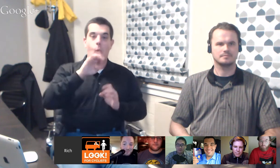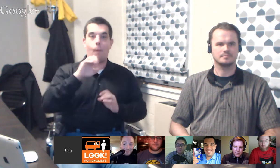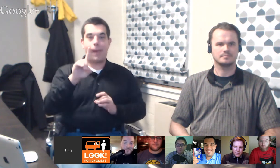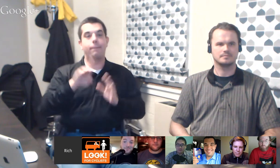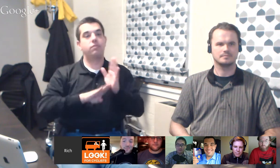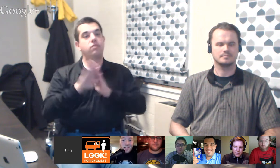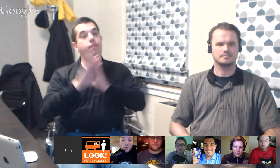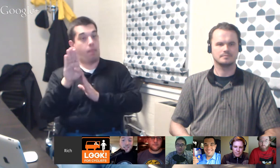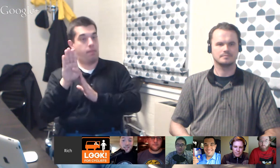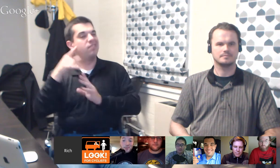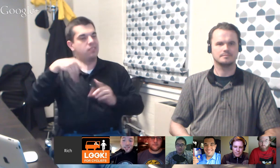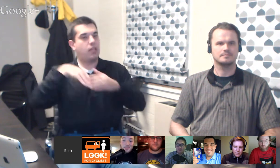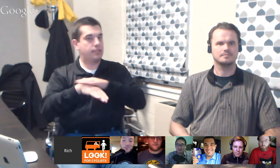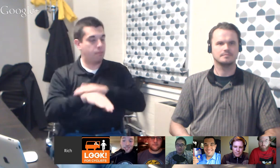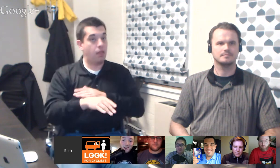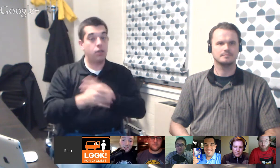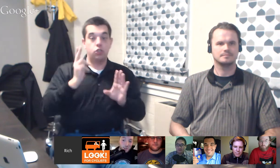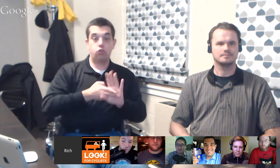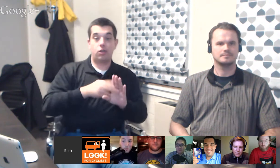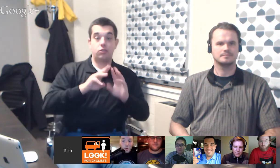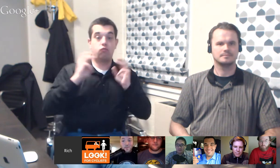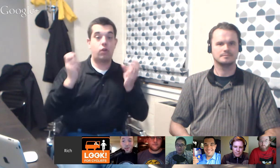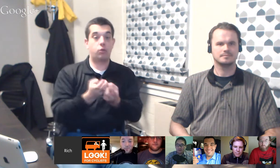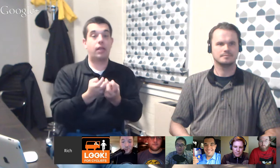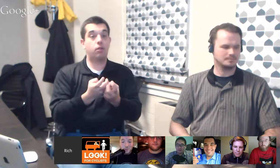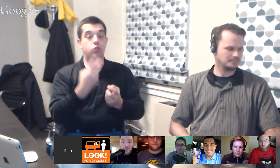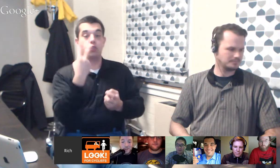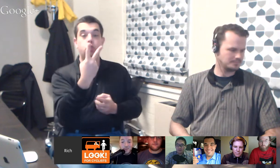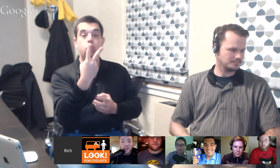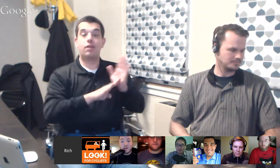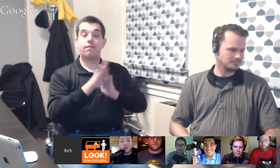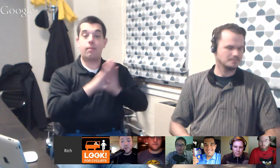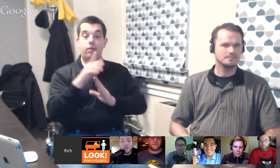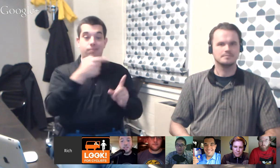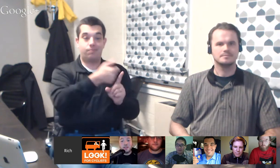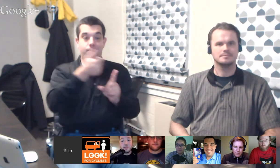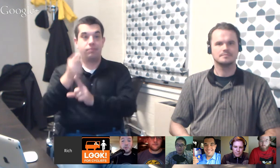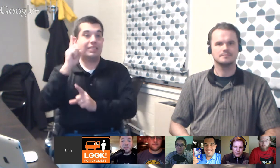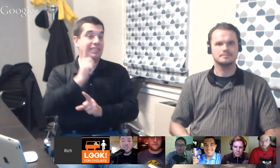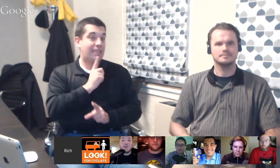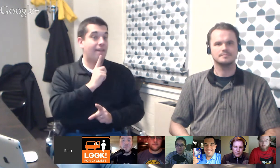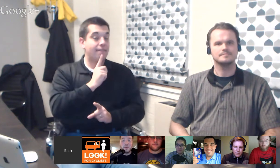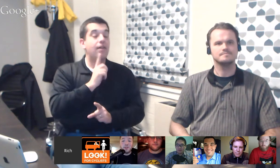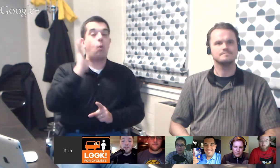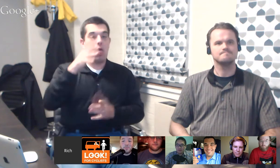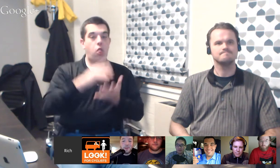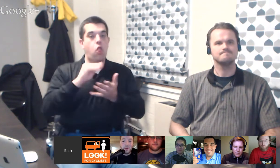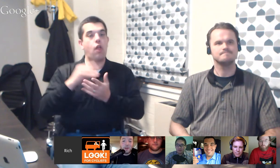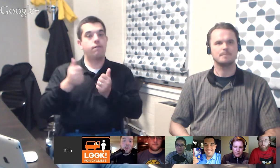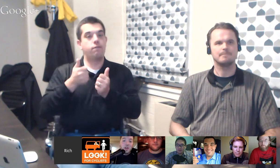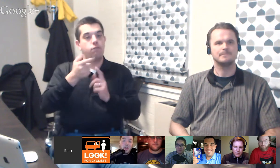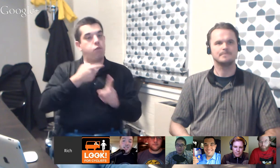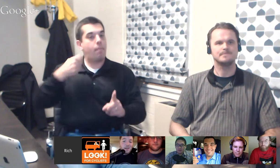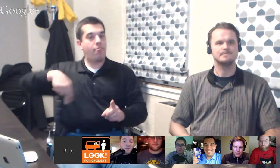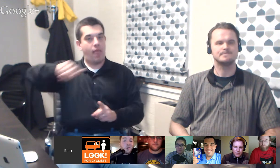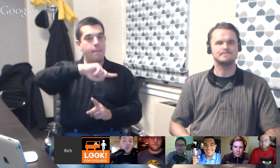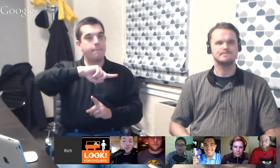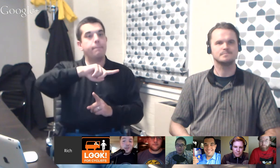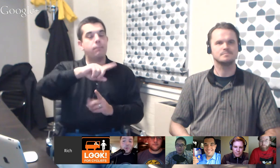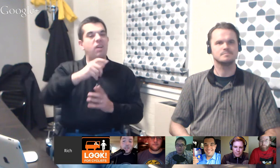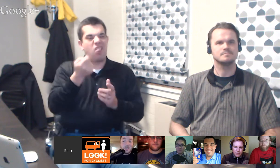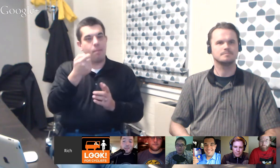accessibility. Joining us at the roundtable today are two web developers who are deaf, and we're going to learn from them a little bit about